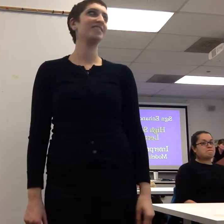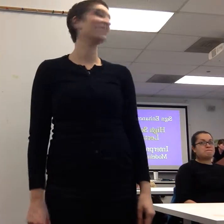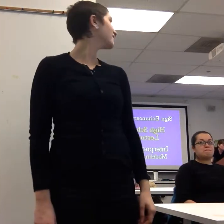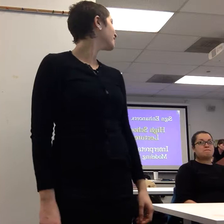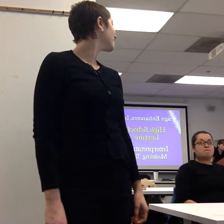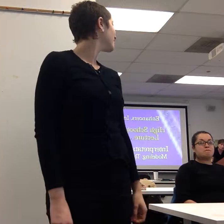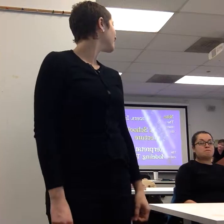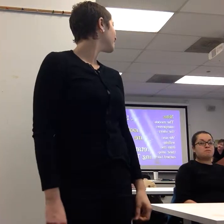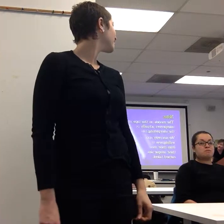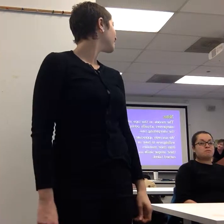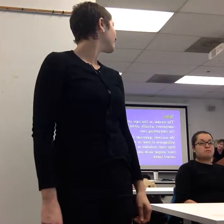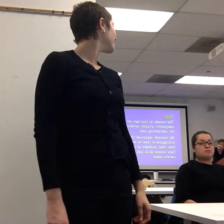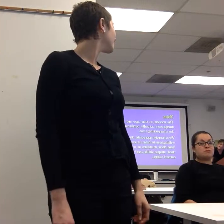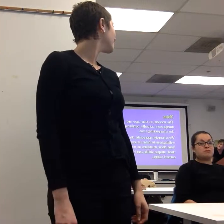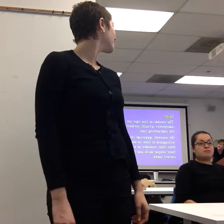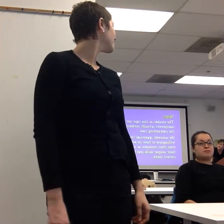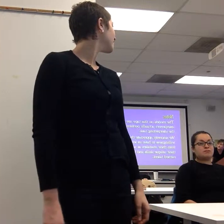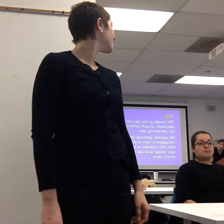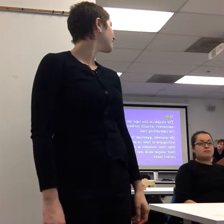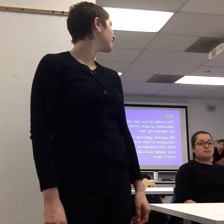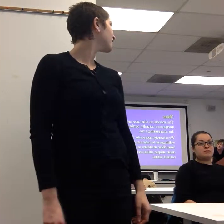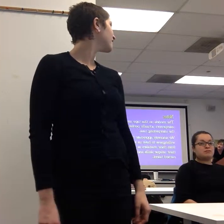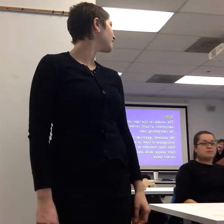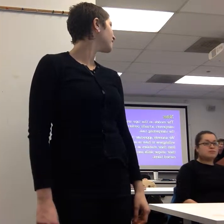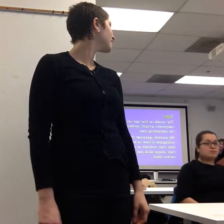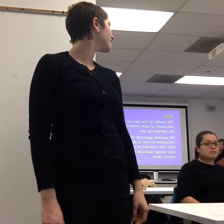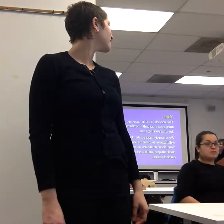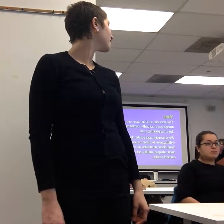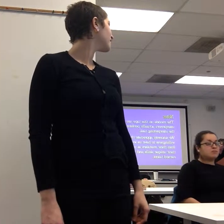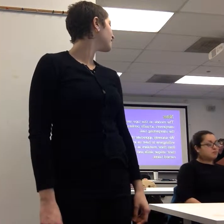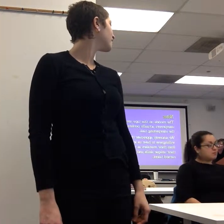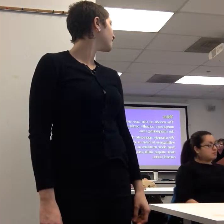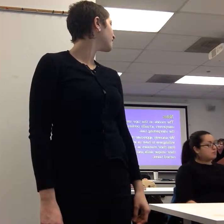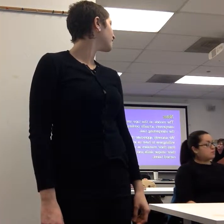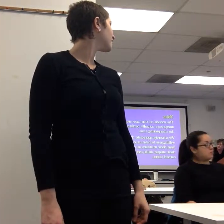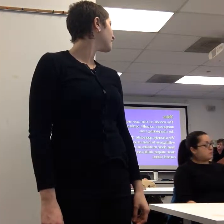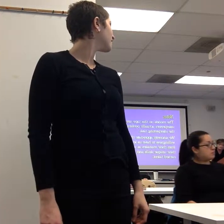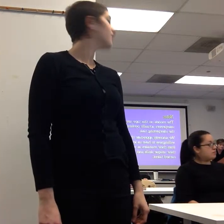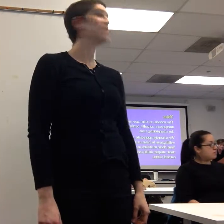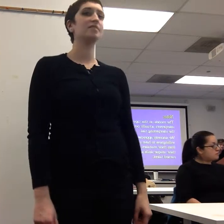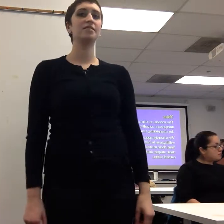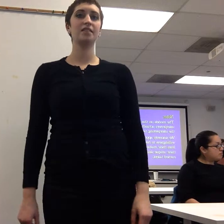Do you want us to send you any of these other ones? I'm only going to be able to do one.